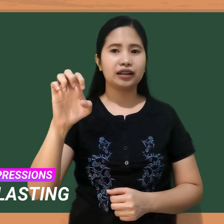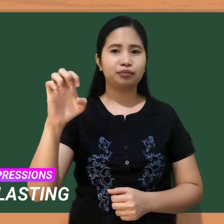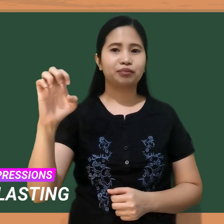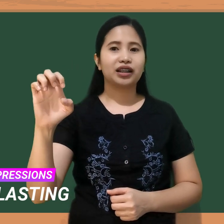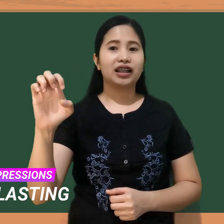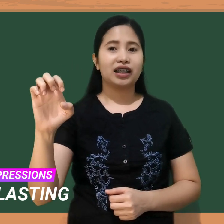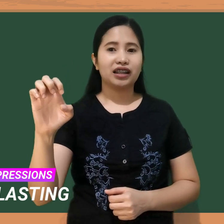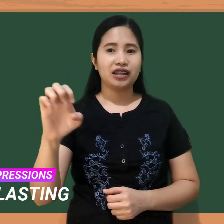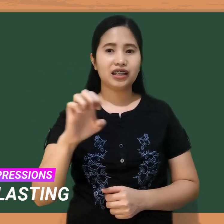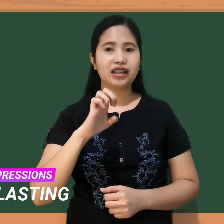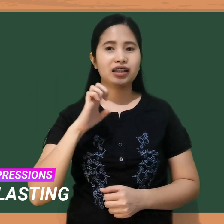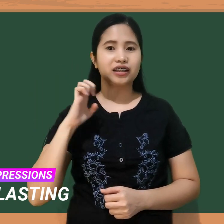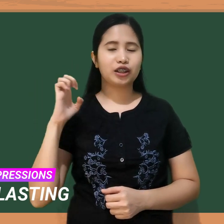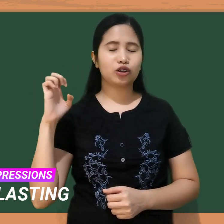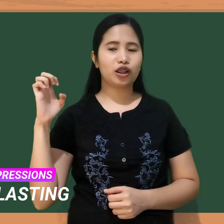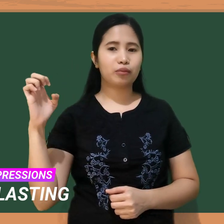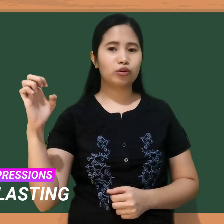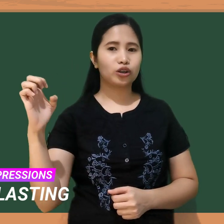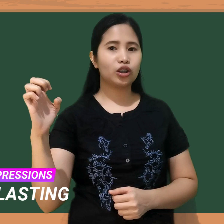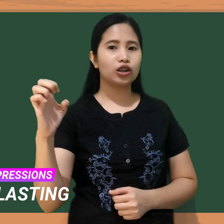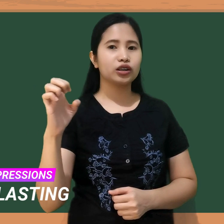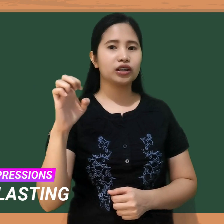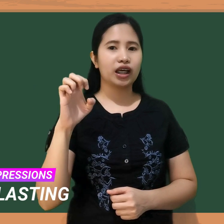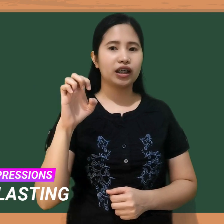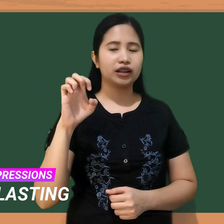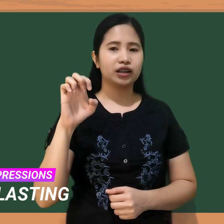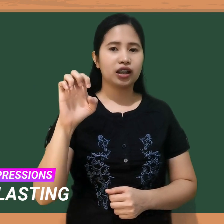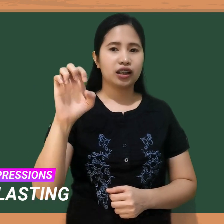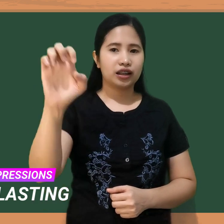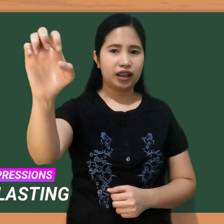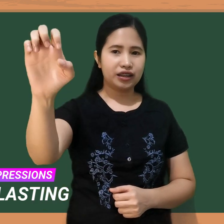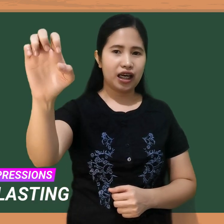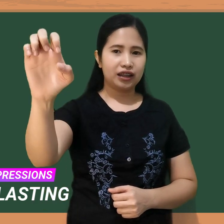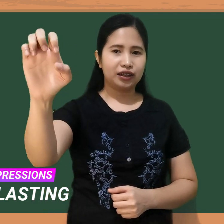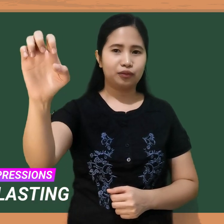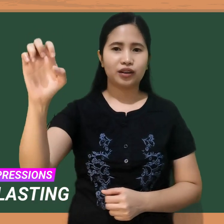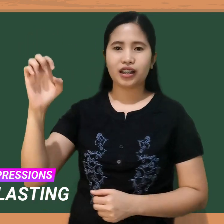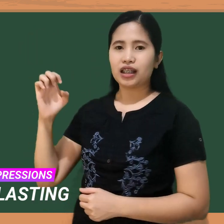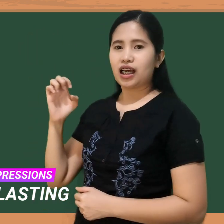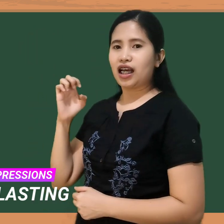hand. E, circular motion, then ganyan.